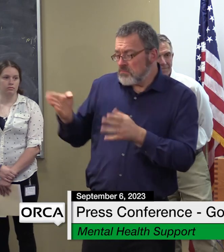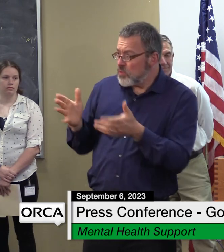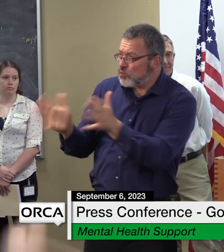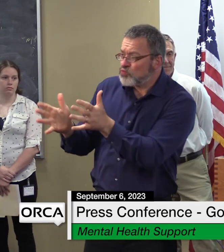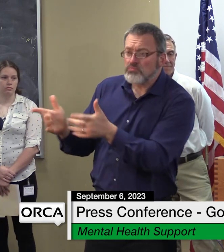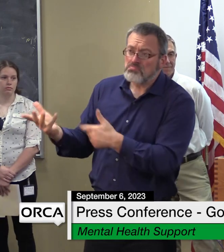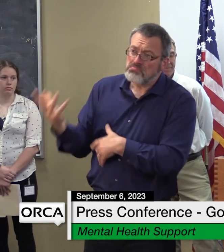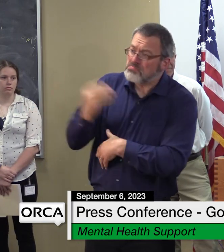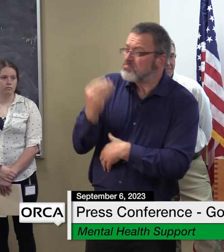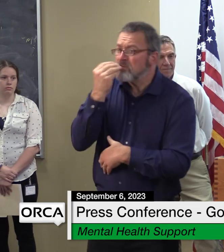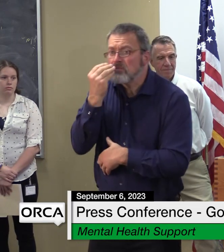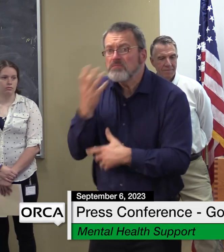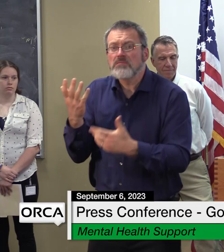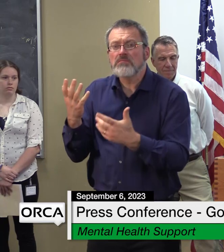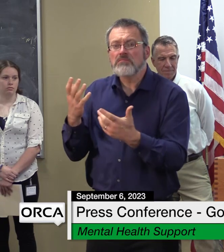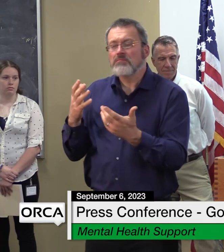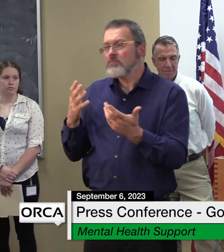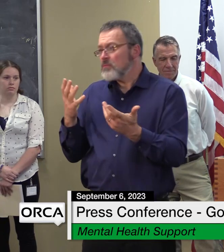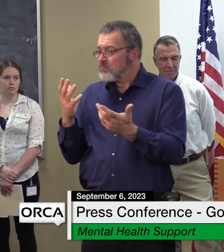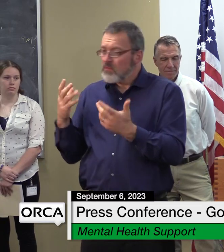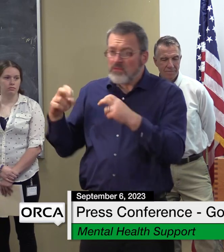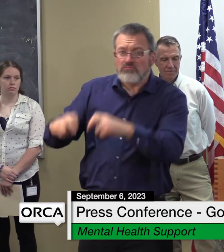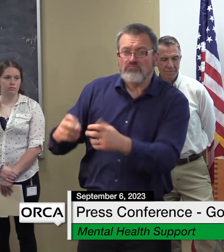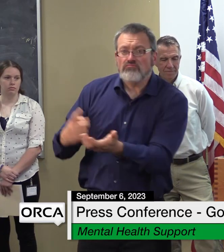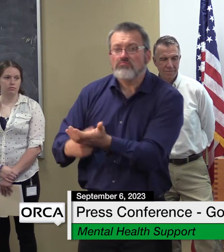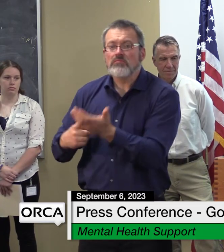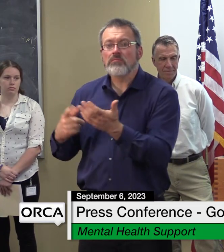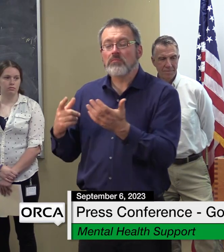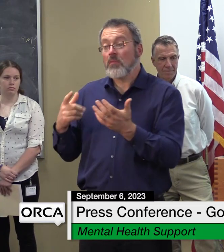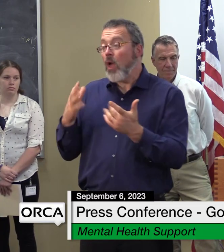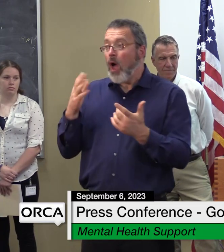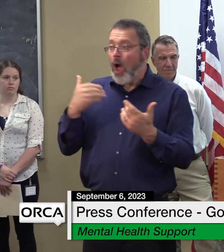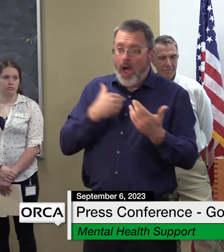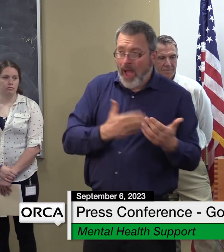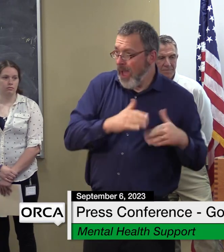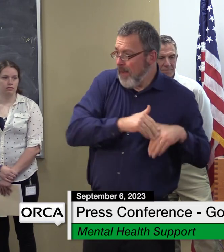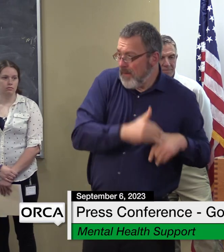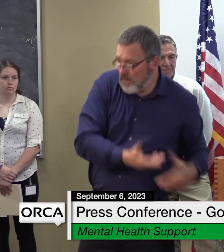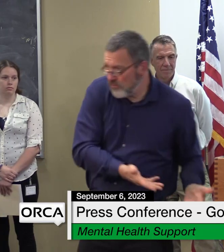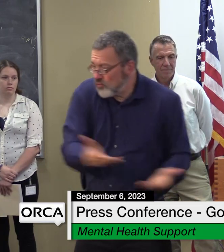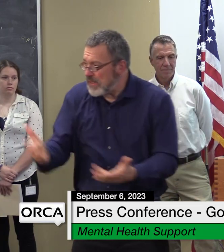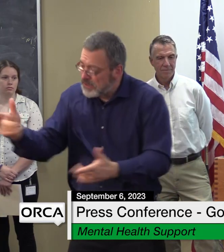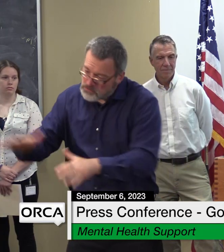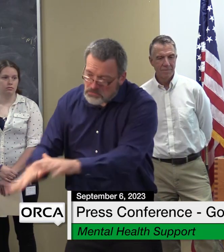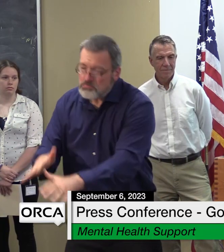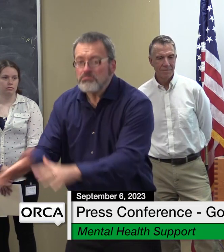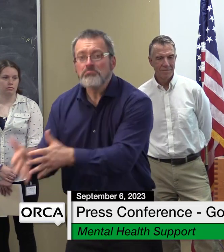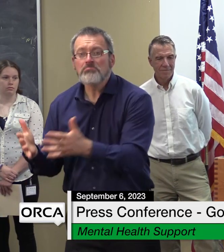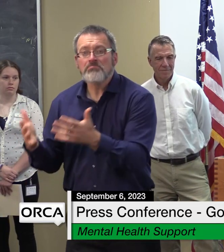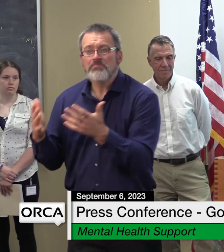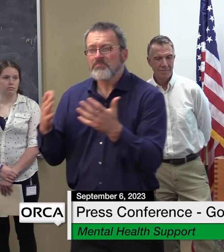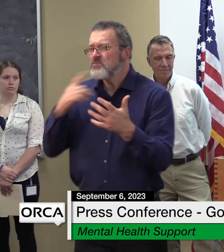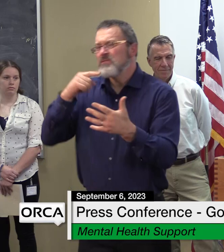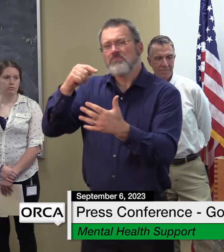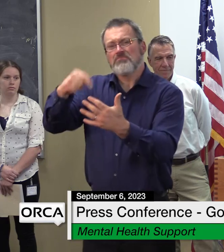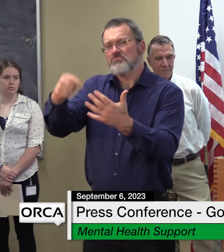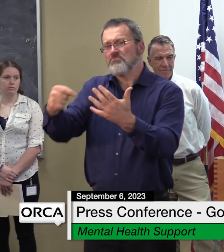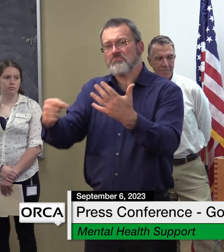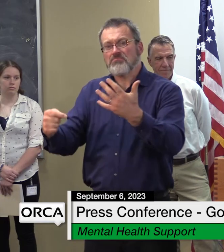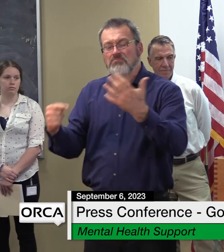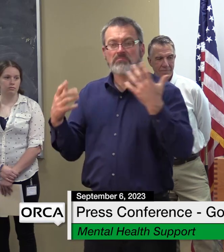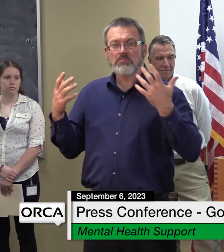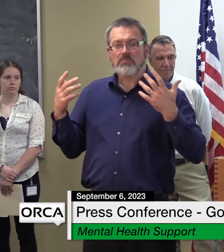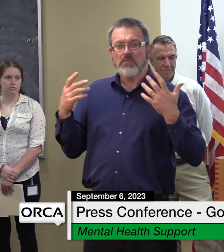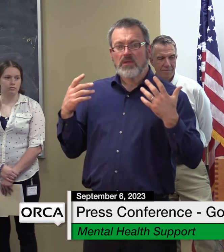coffee, or spending time with a beloved pet. It's important to recognize that nurturing our mental and emotional health doesn't